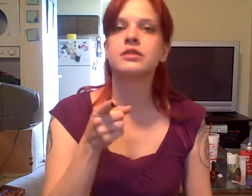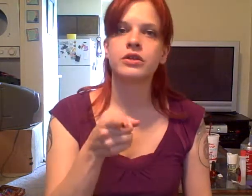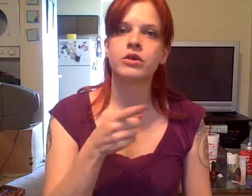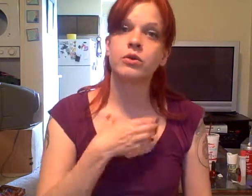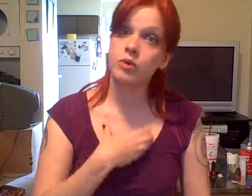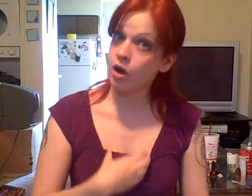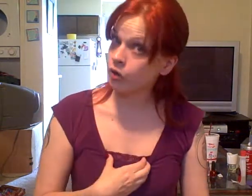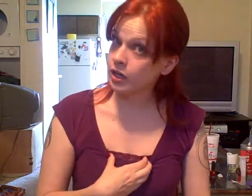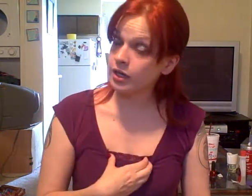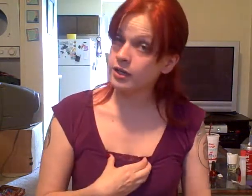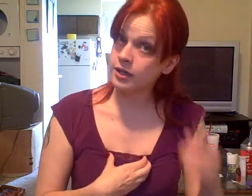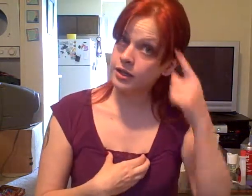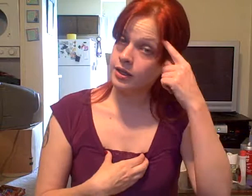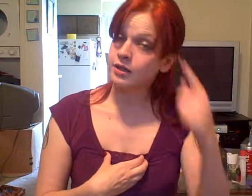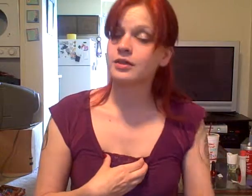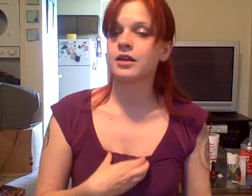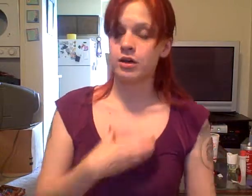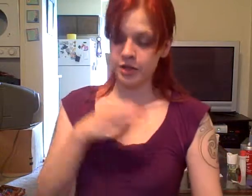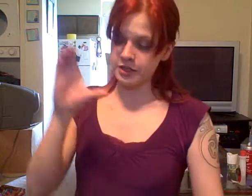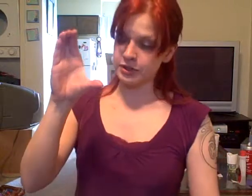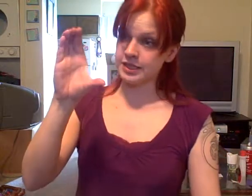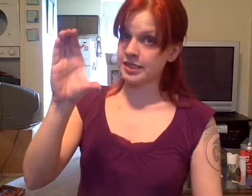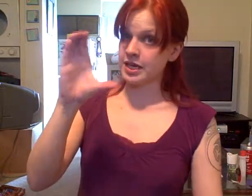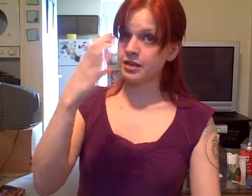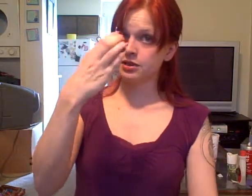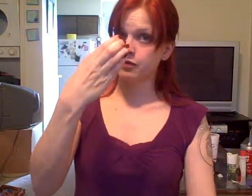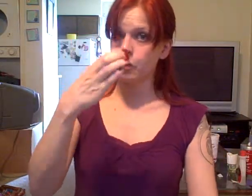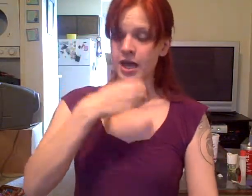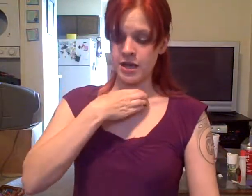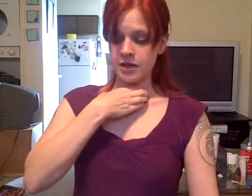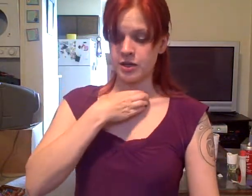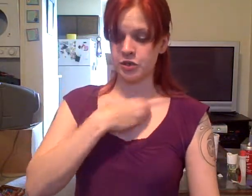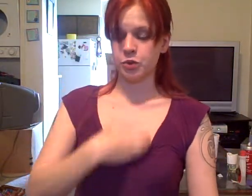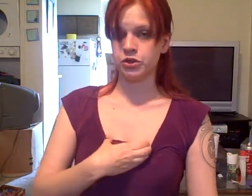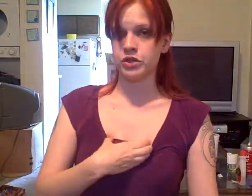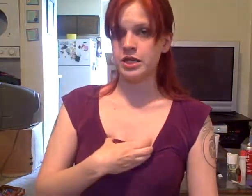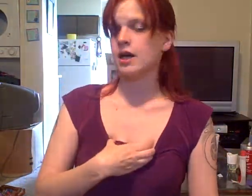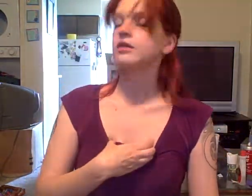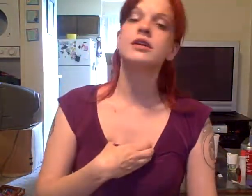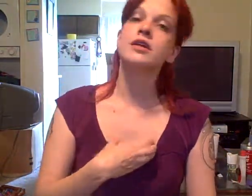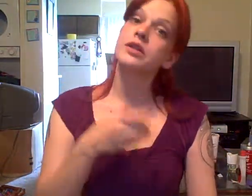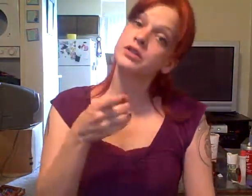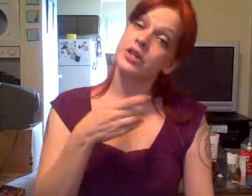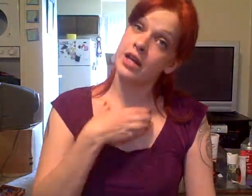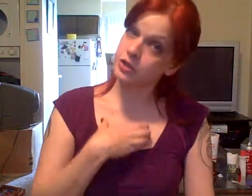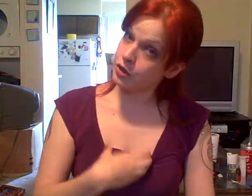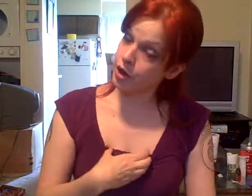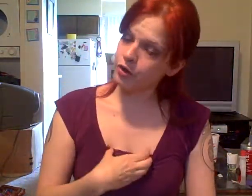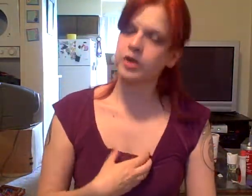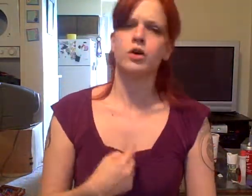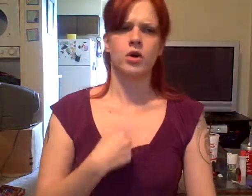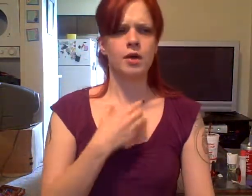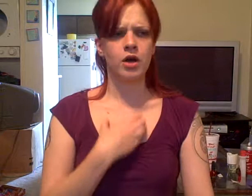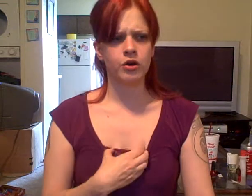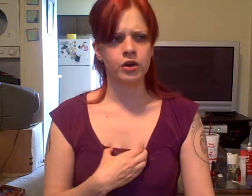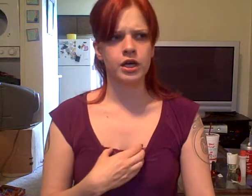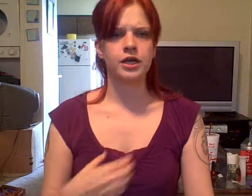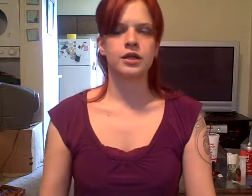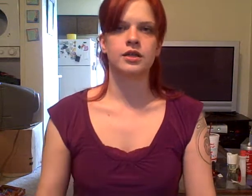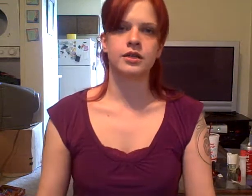You hungry? Hungry is with a C. It's a firm hand, and it just pulls straight down. So you can ask, are you hungry? Or I'm hungry. You